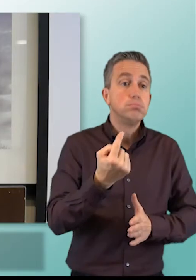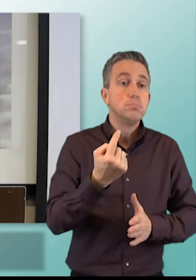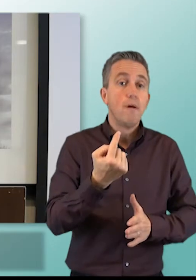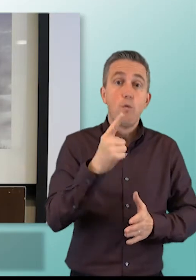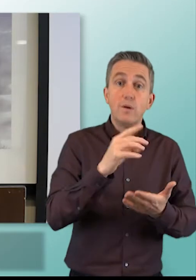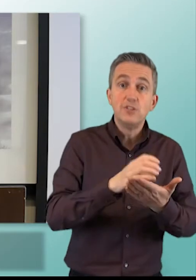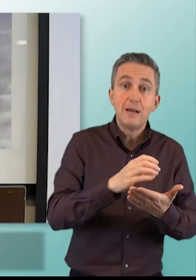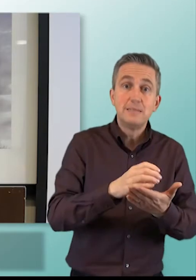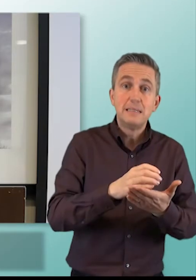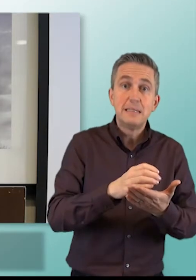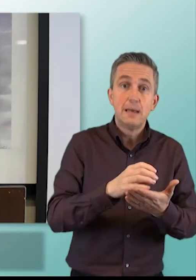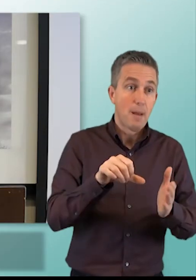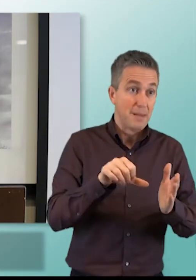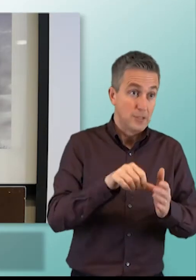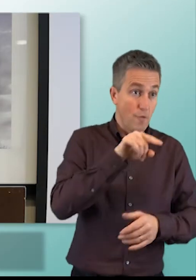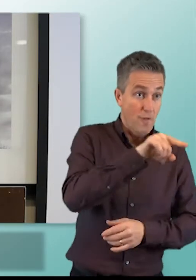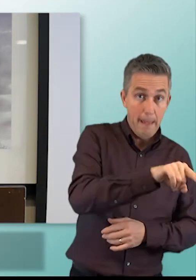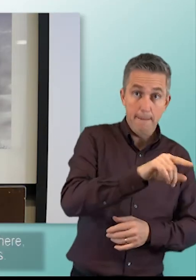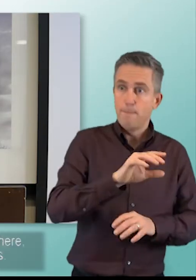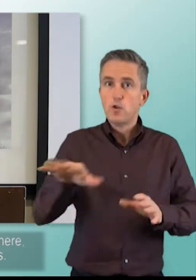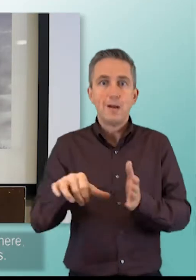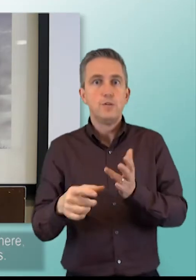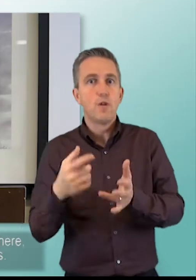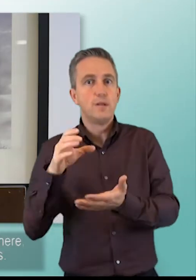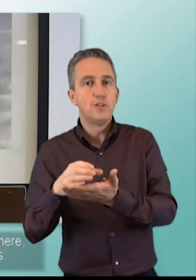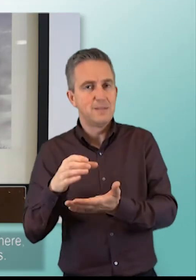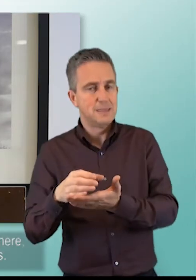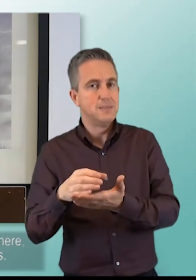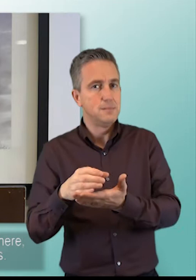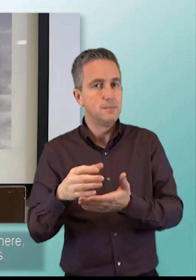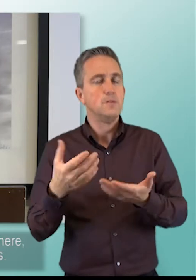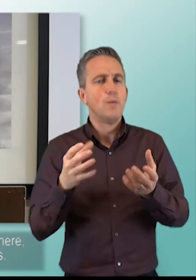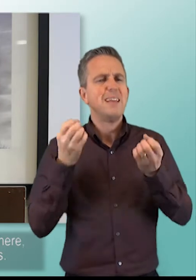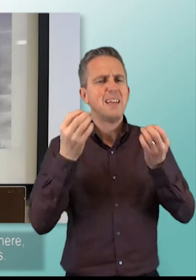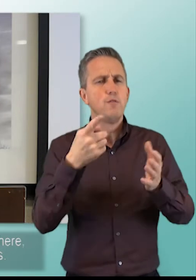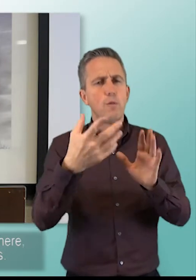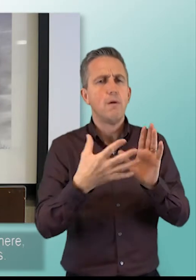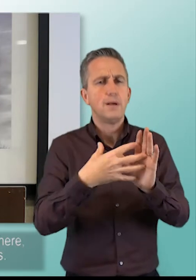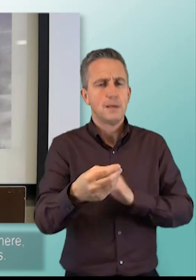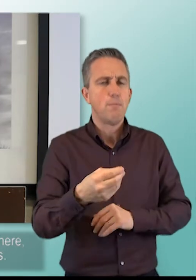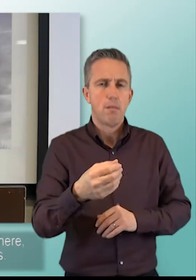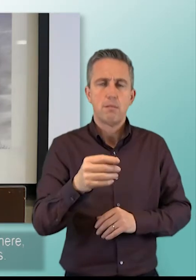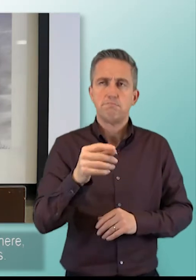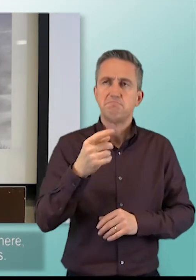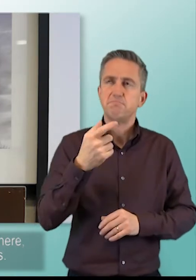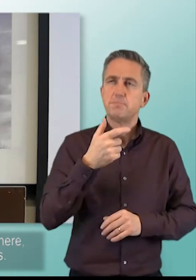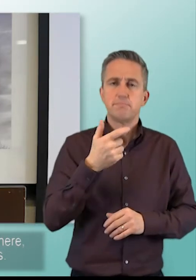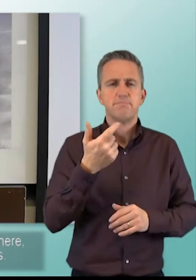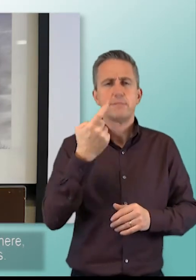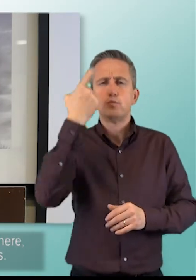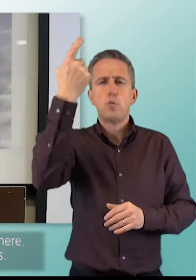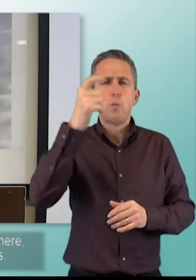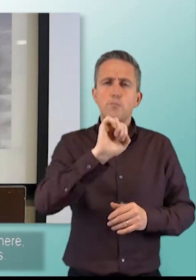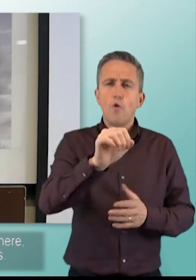not necessarily be a notifiable event for another. Now, I won't use the safeguarding to make an example here. It's much better thinking about, say,